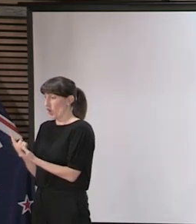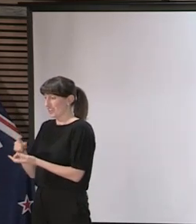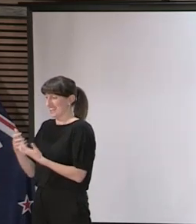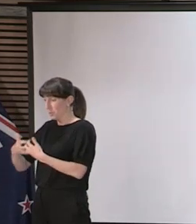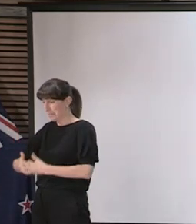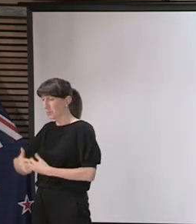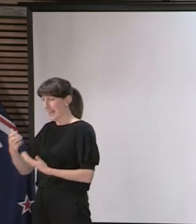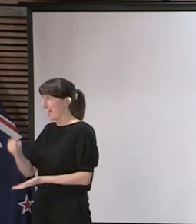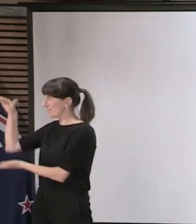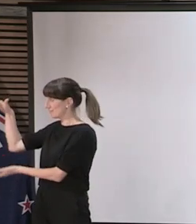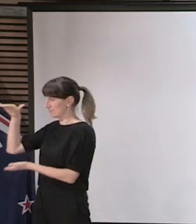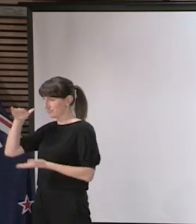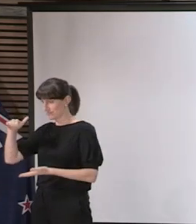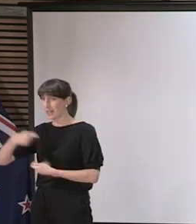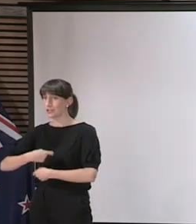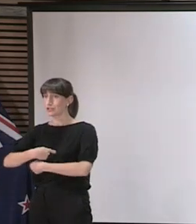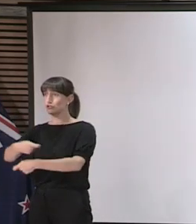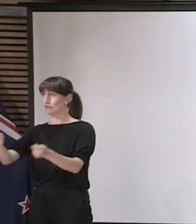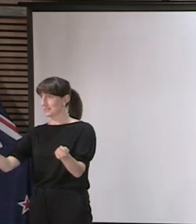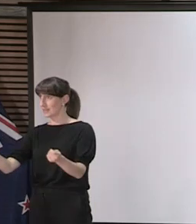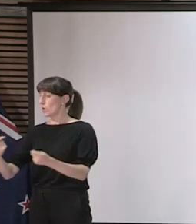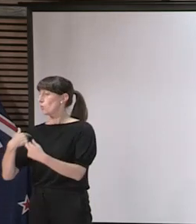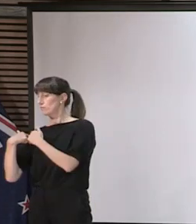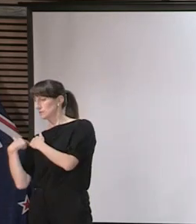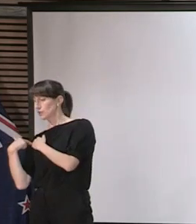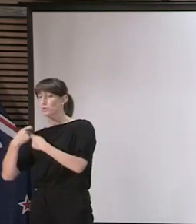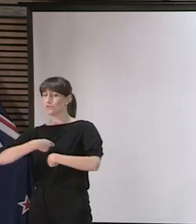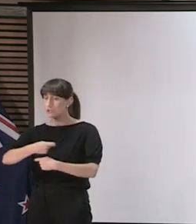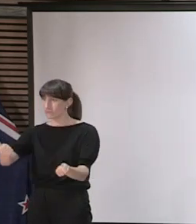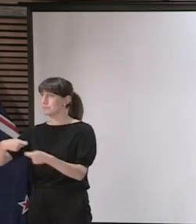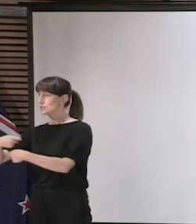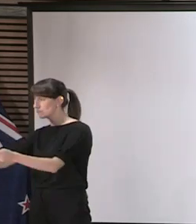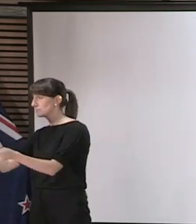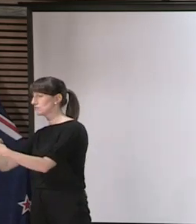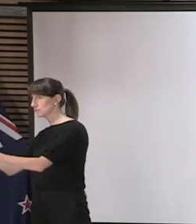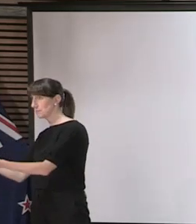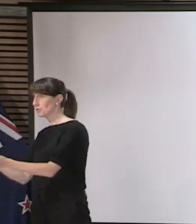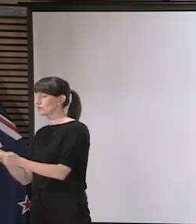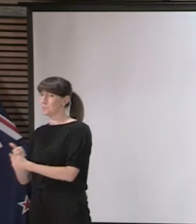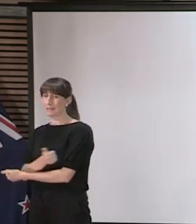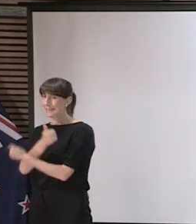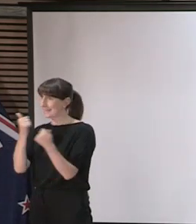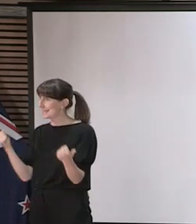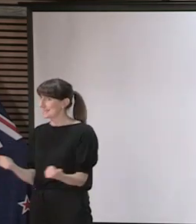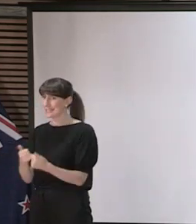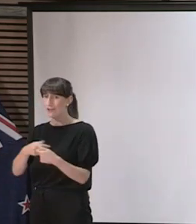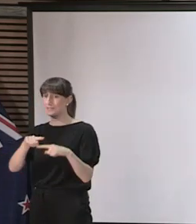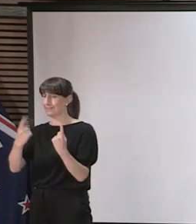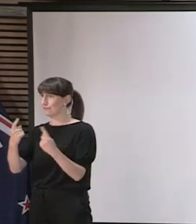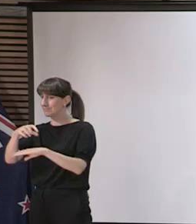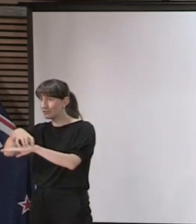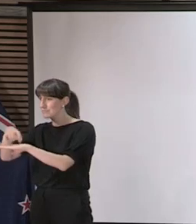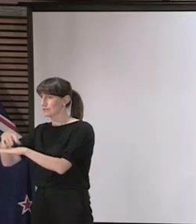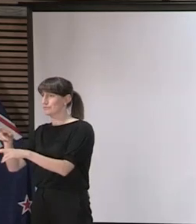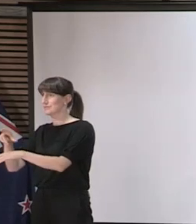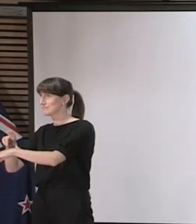have taken on that responsibility to distribute it to a whole range of providers that previously we wouldn't have, and that we have done that successfully.